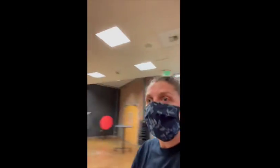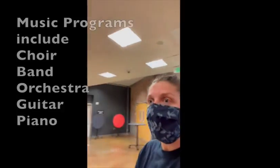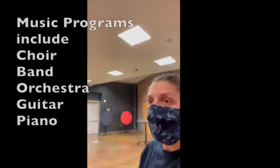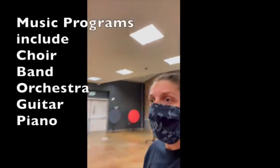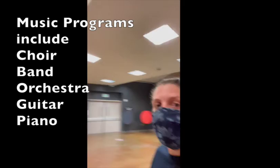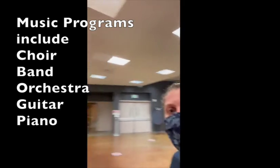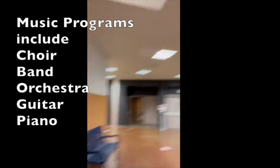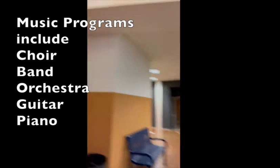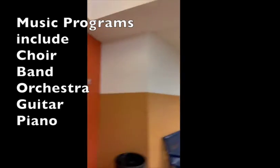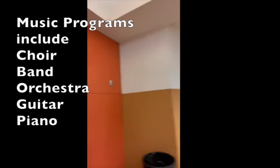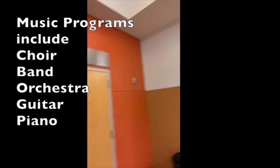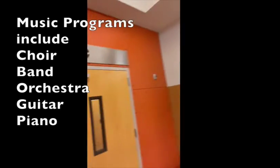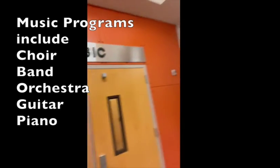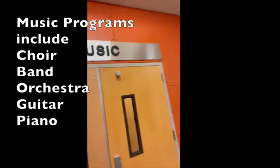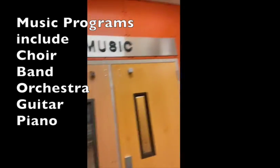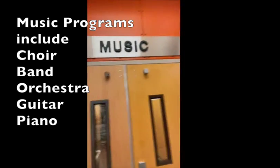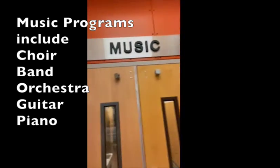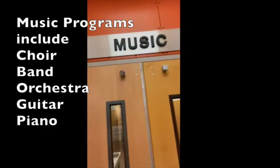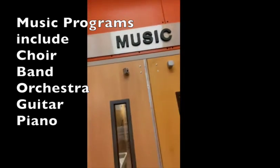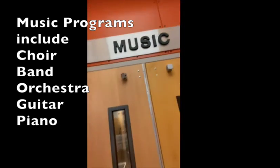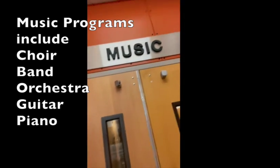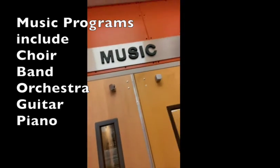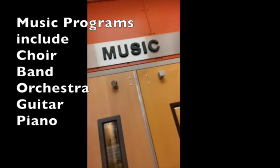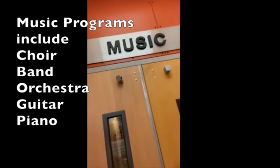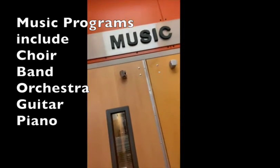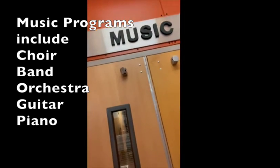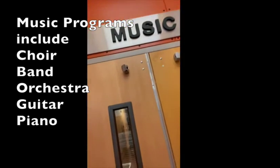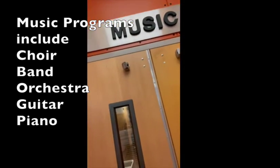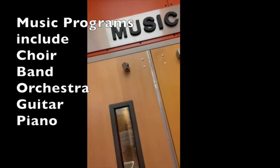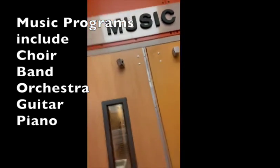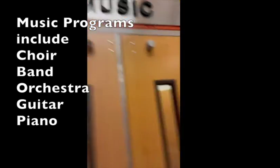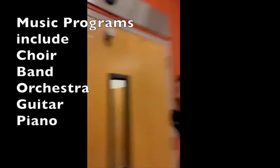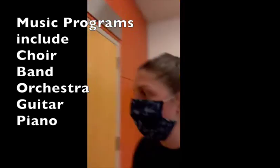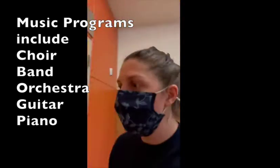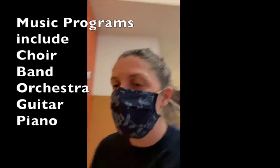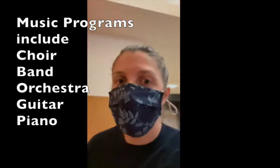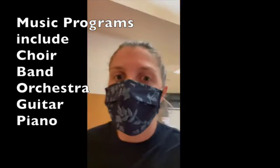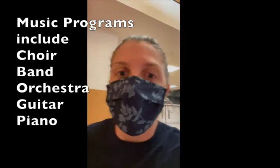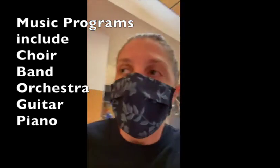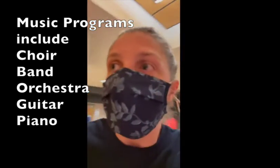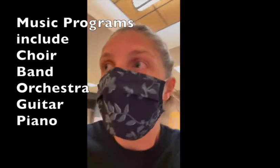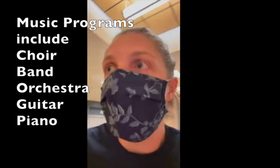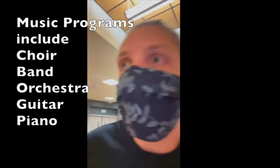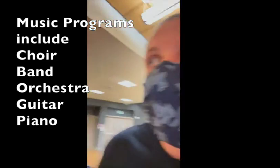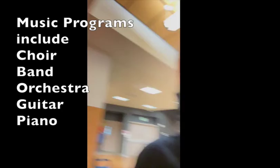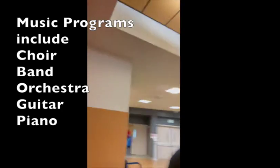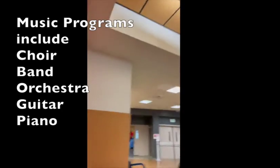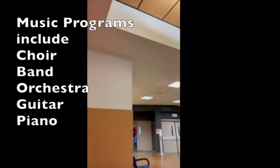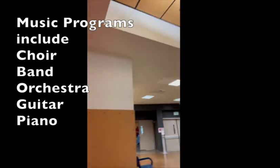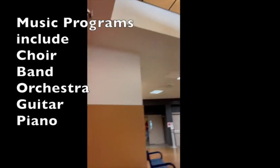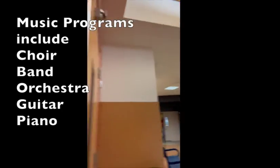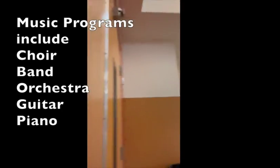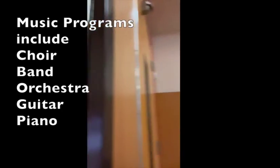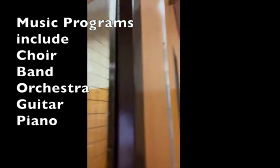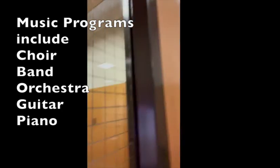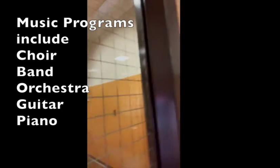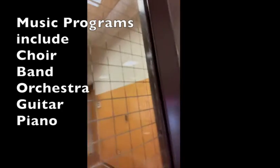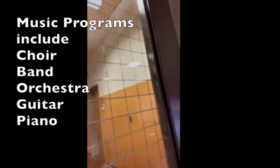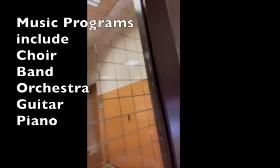of that is located down this hallway that's labeled music. In fact, one of the coolest things is